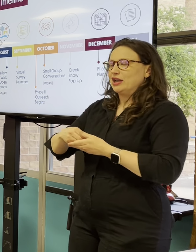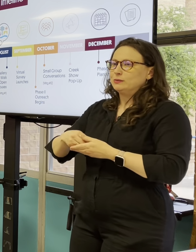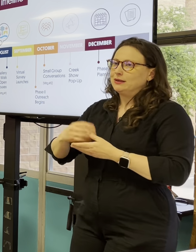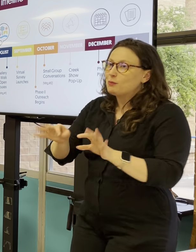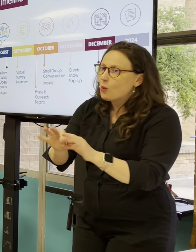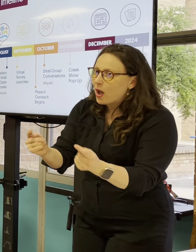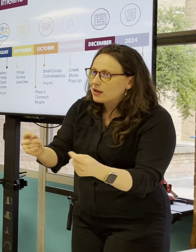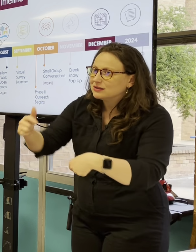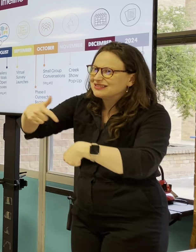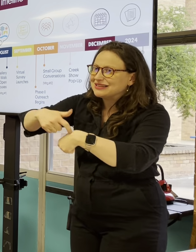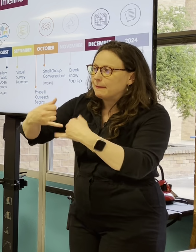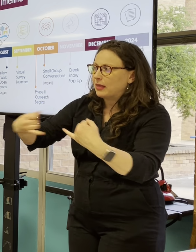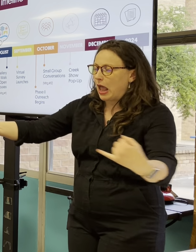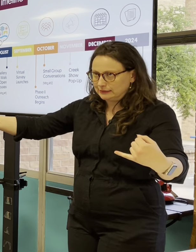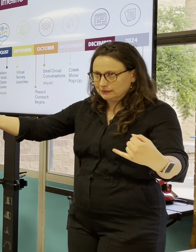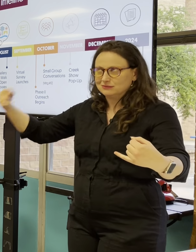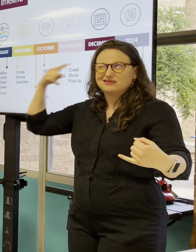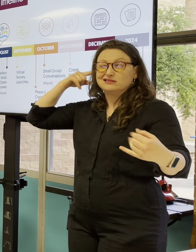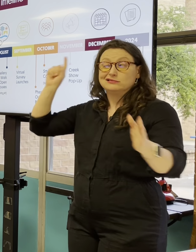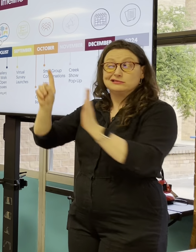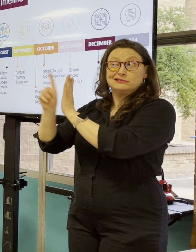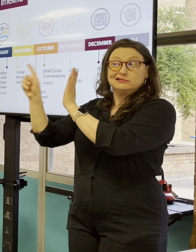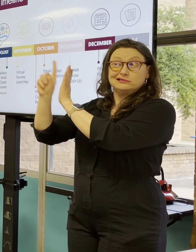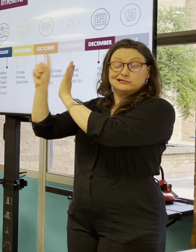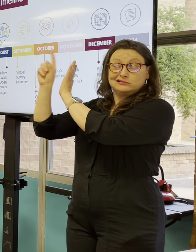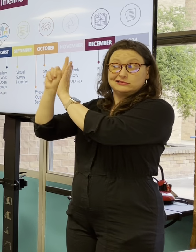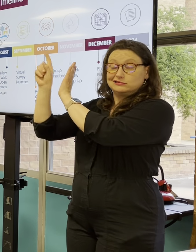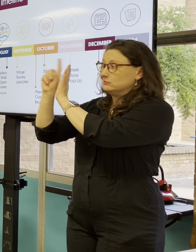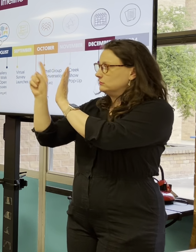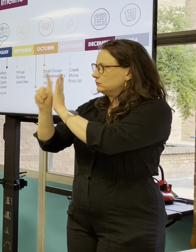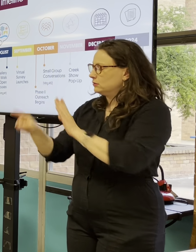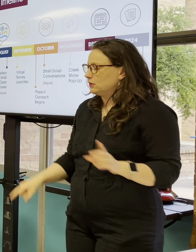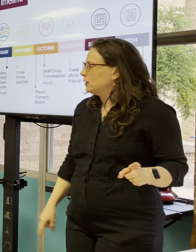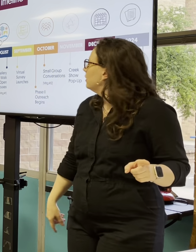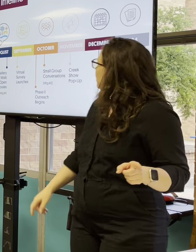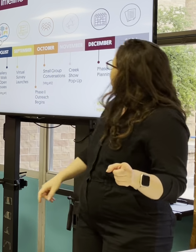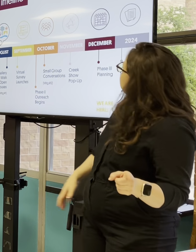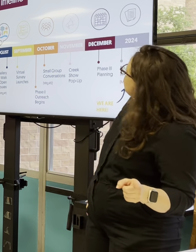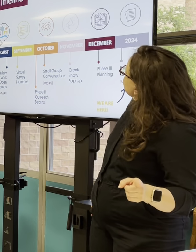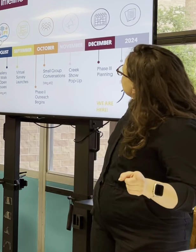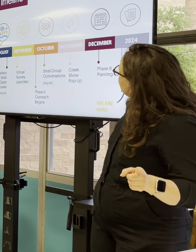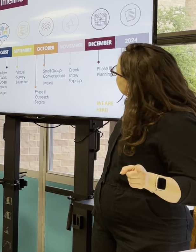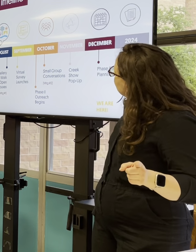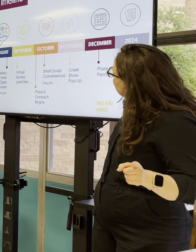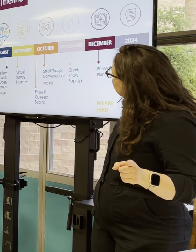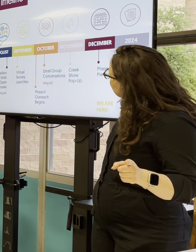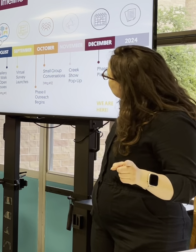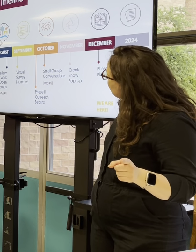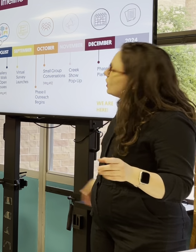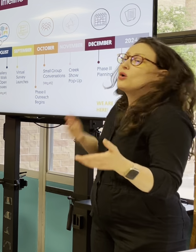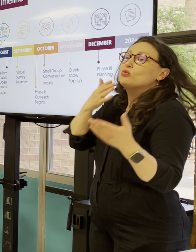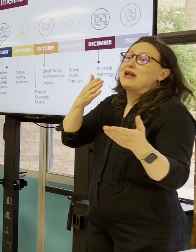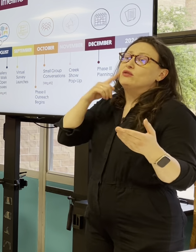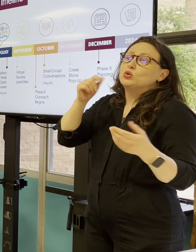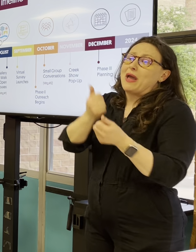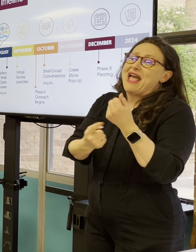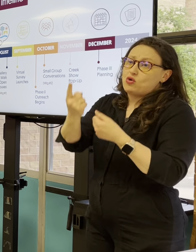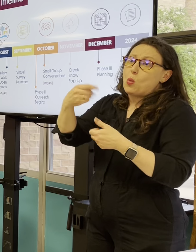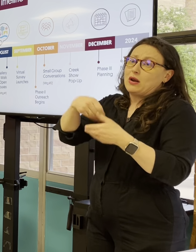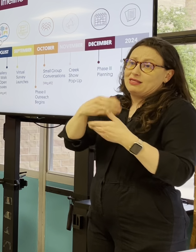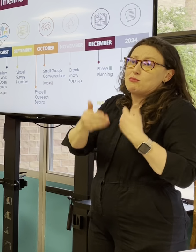like? We're really grateful to everyone that was on this process. And we started in June, but